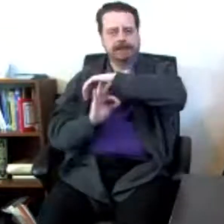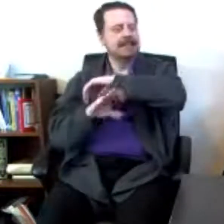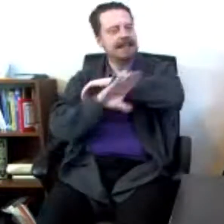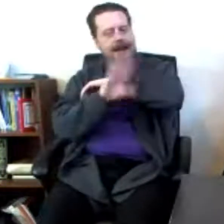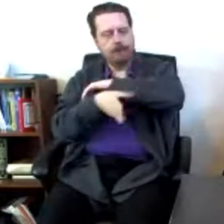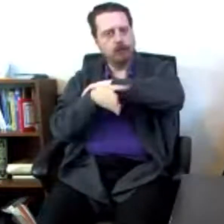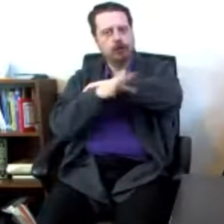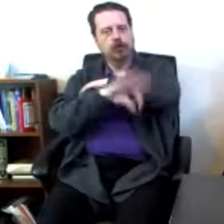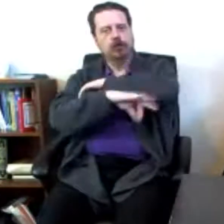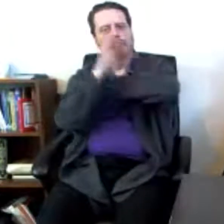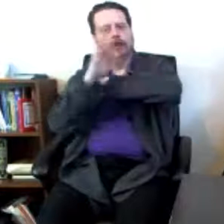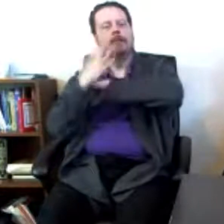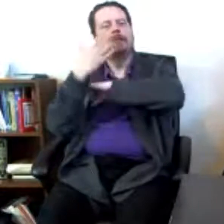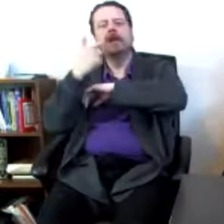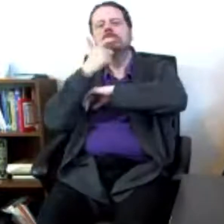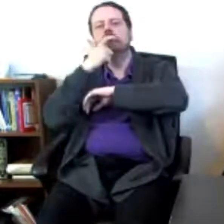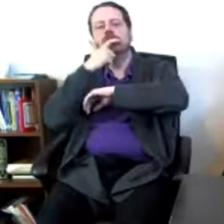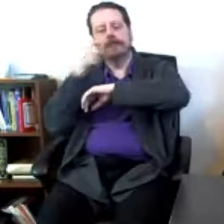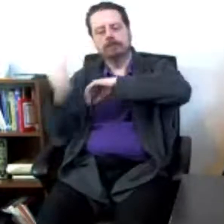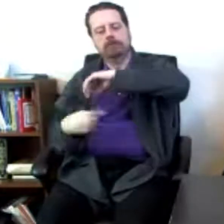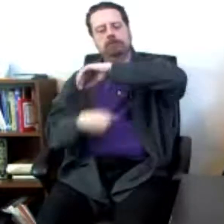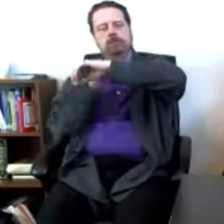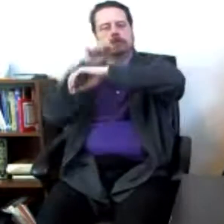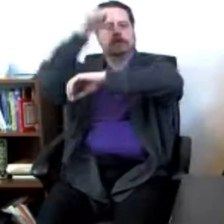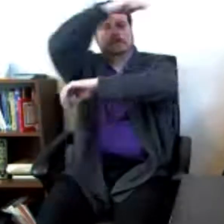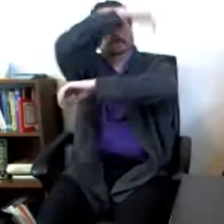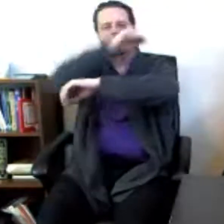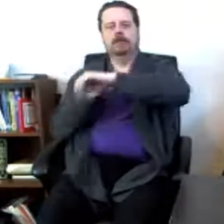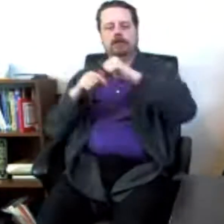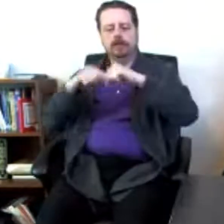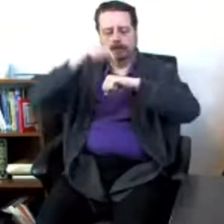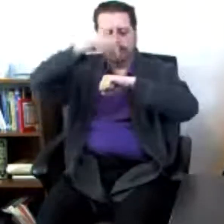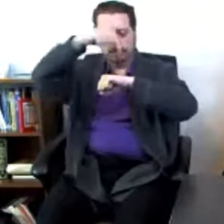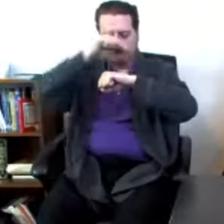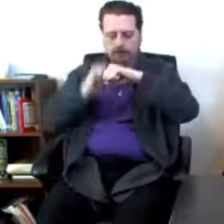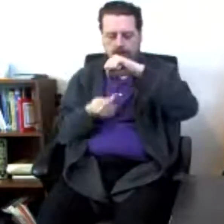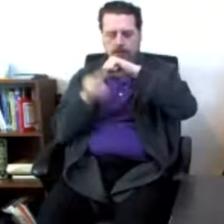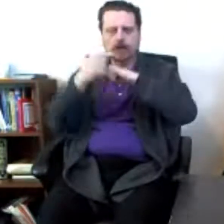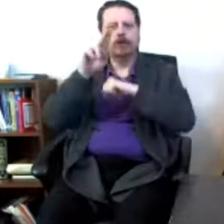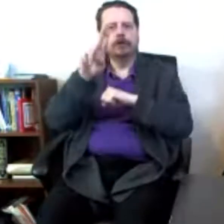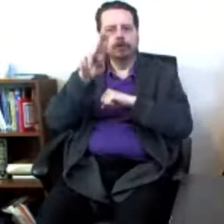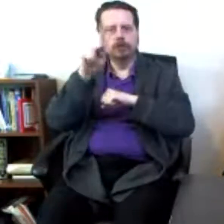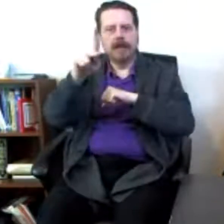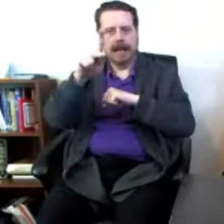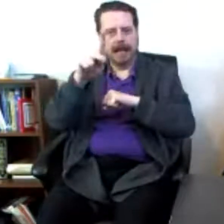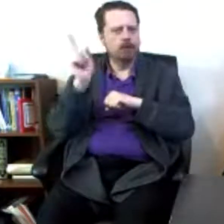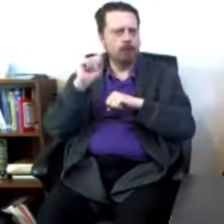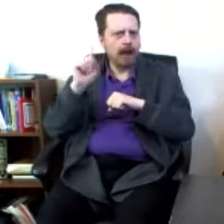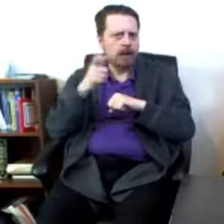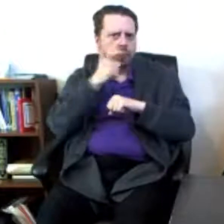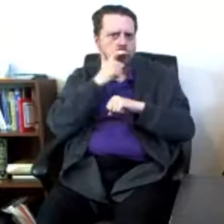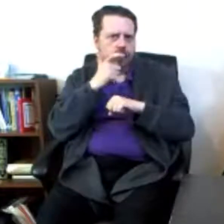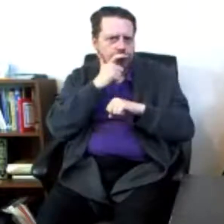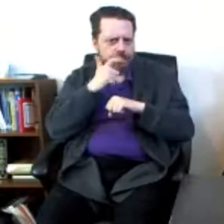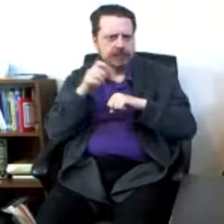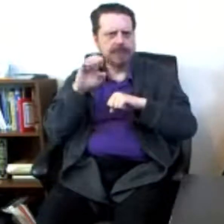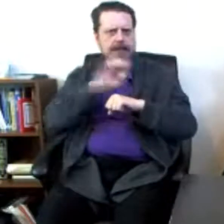west. Where is the UK Empire? Where is the British